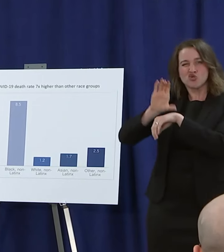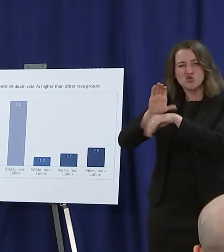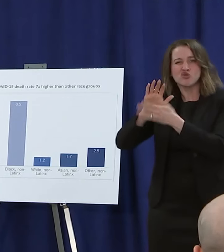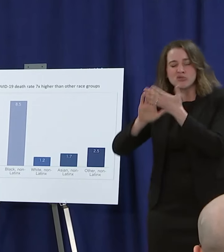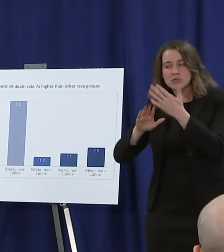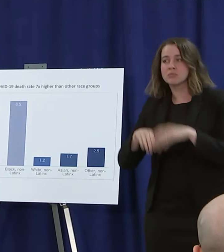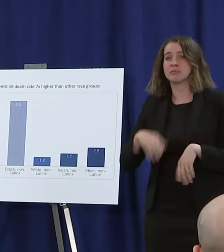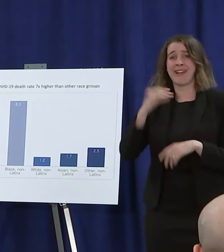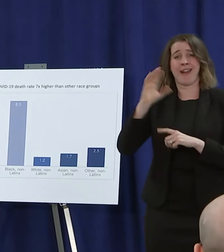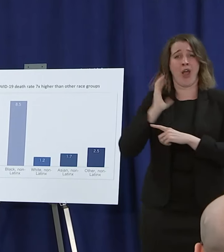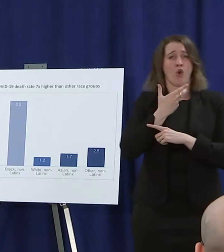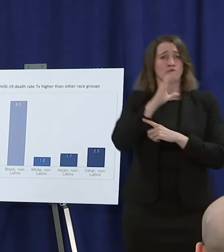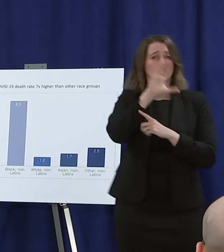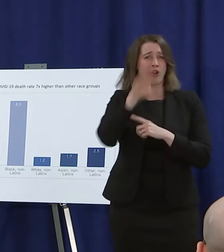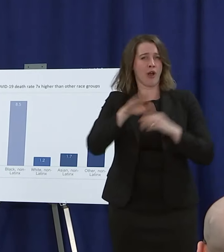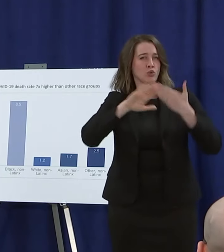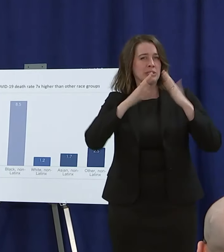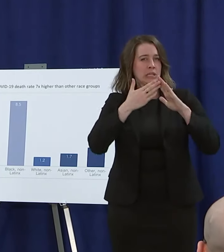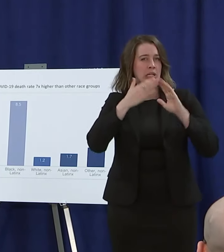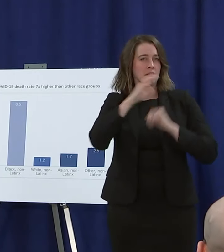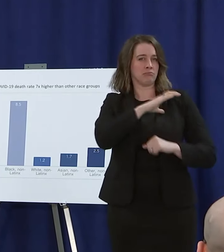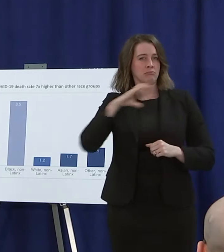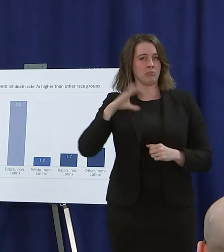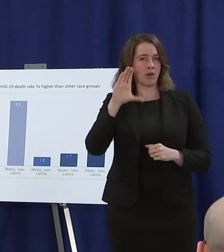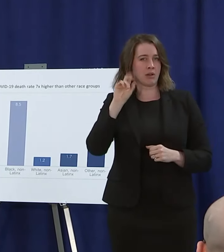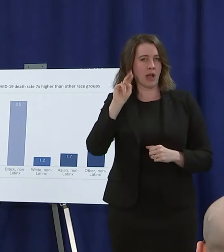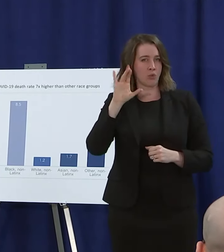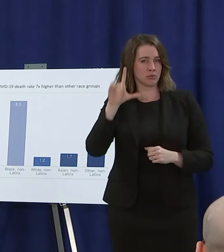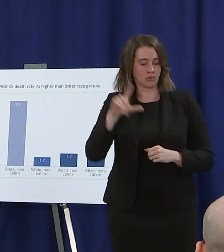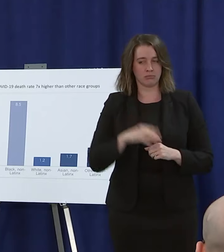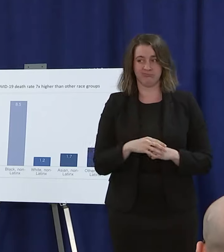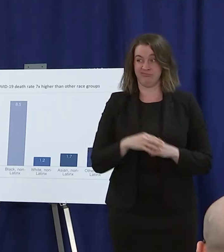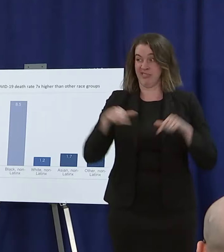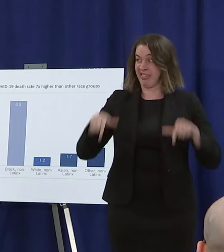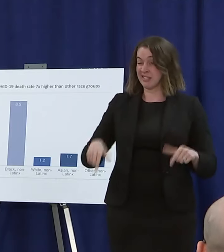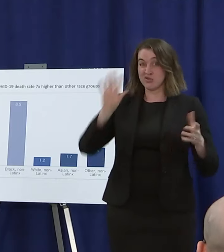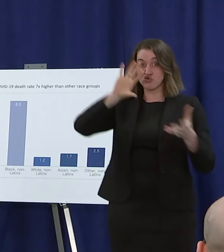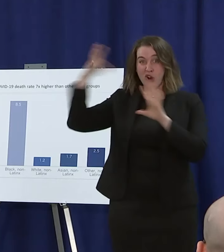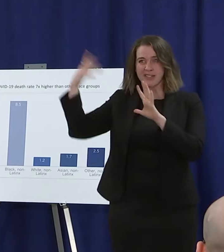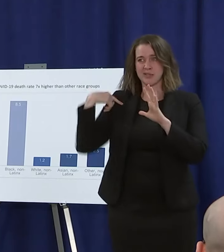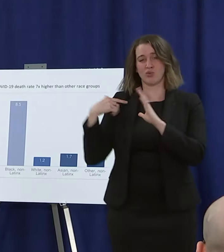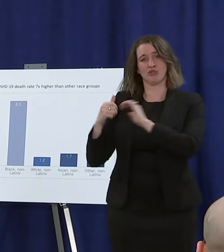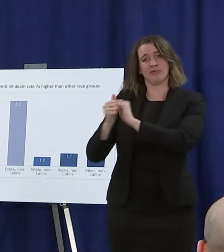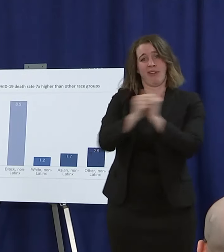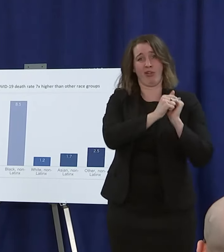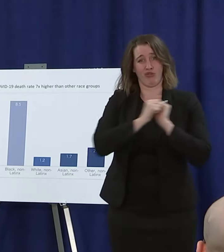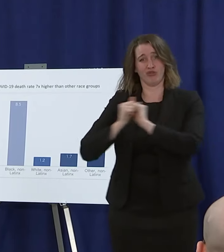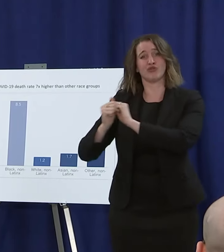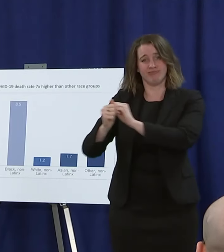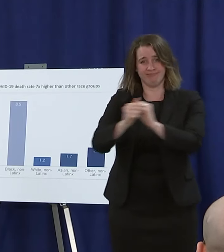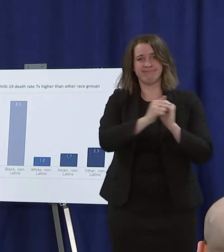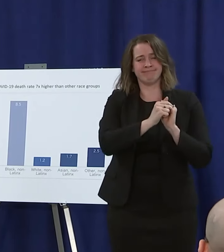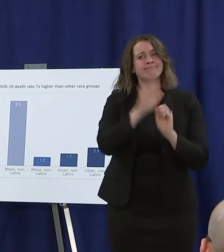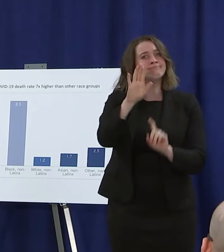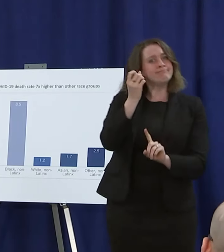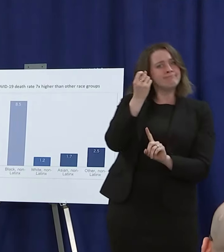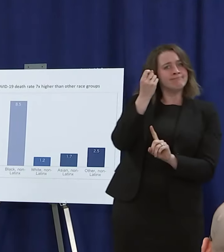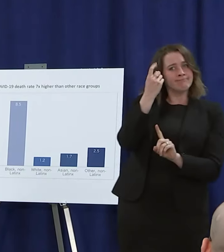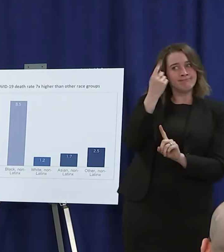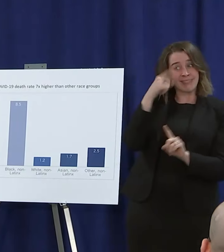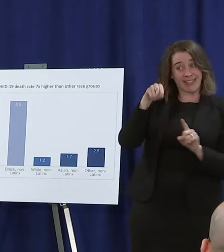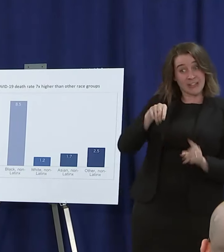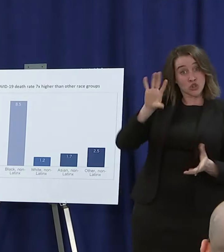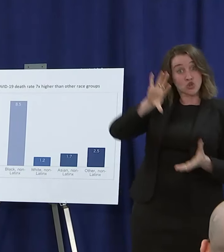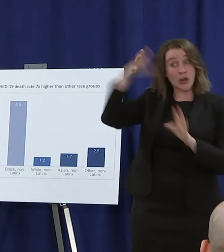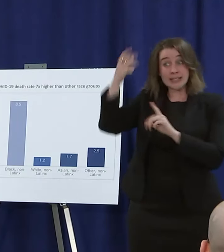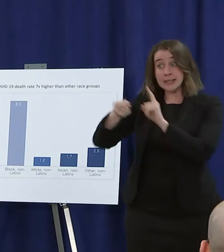the Chicago City Council. We are all in this crisis together, but we are not experiencing this crisis in the